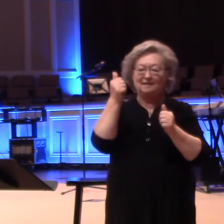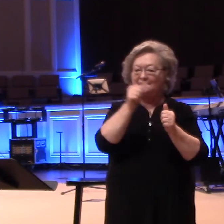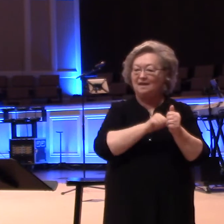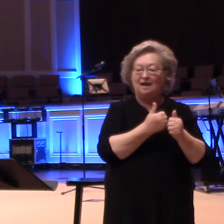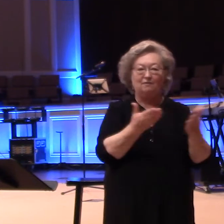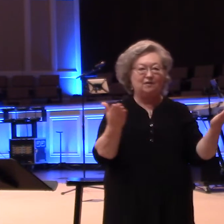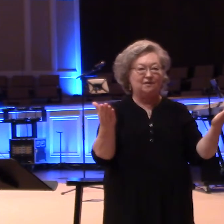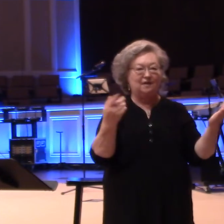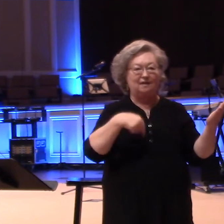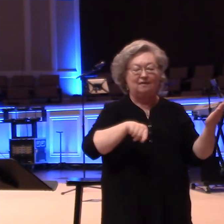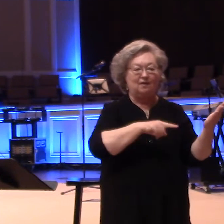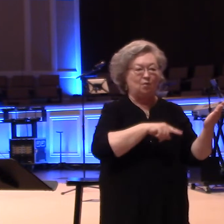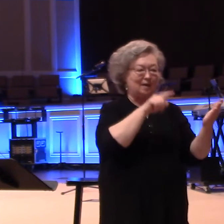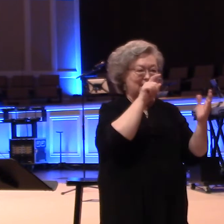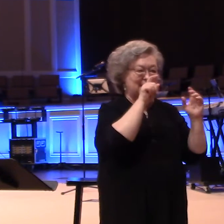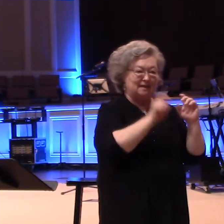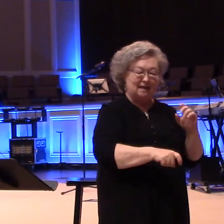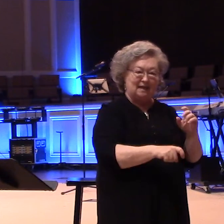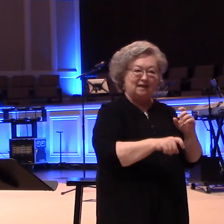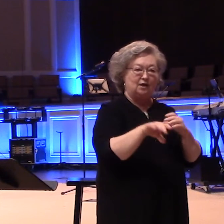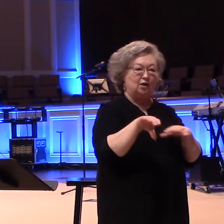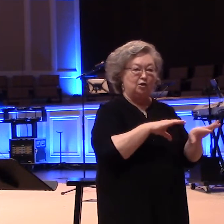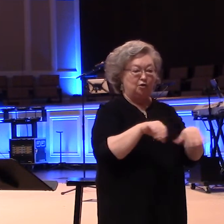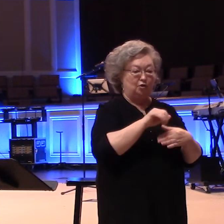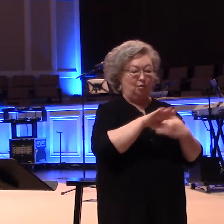to do everything God has called us to do.